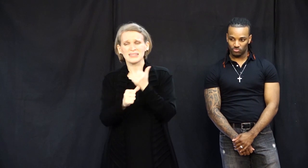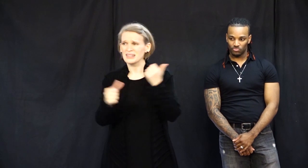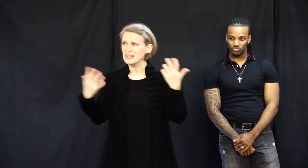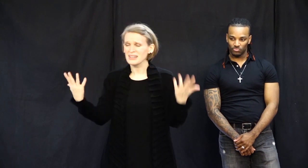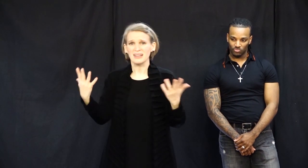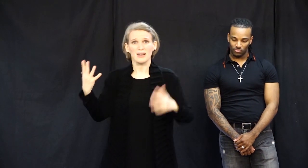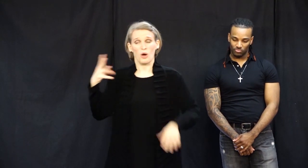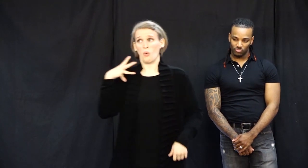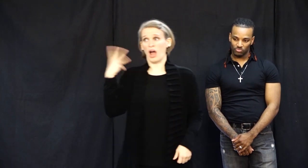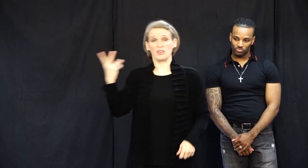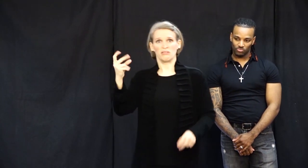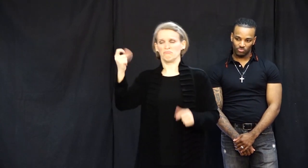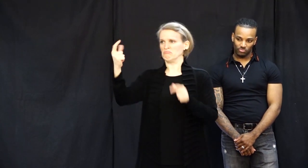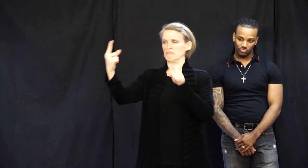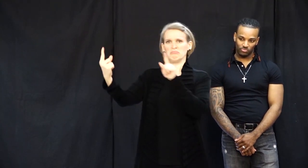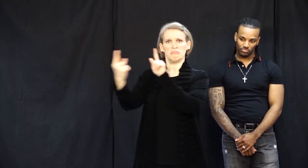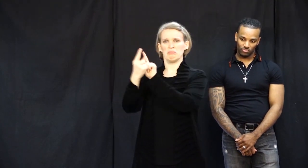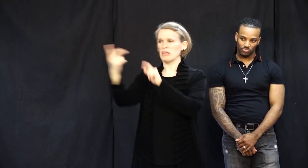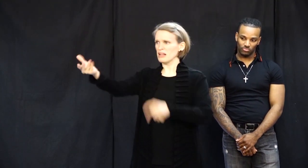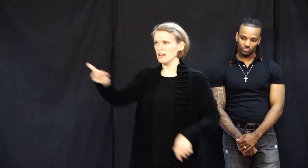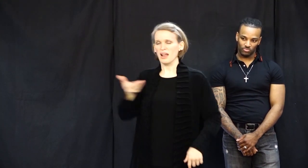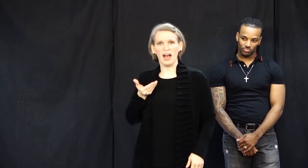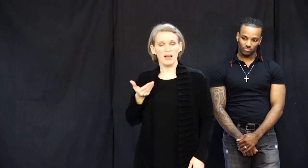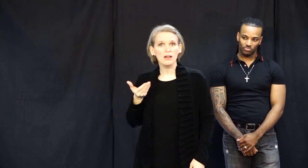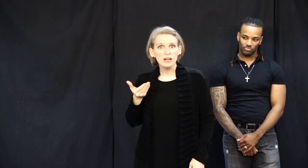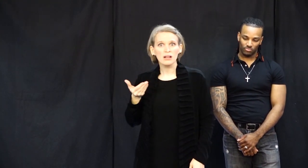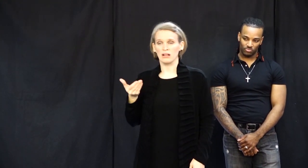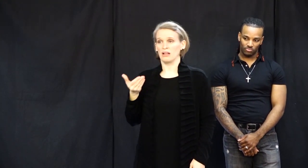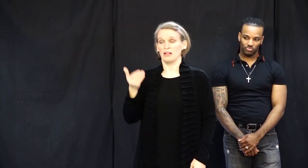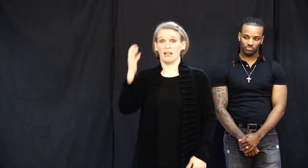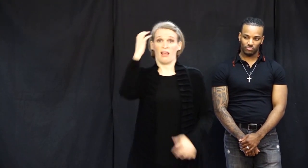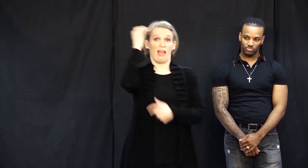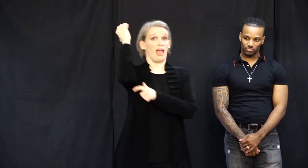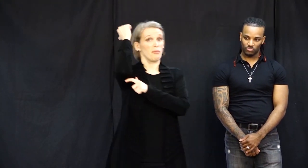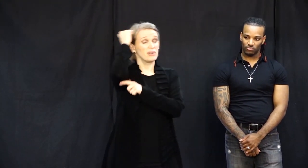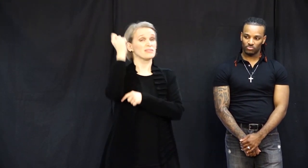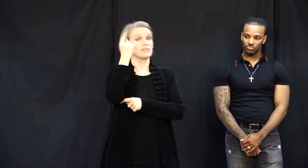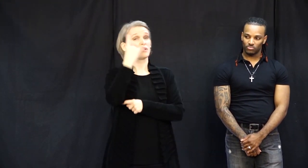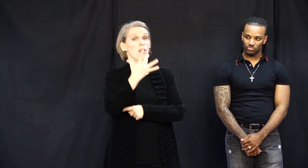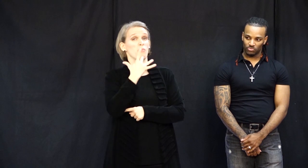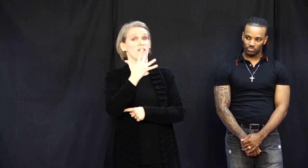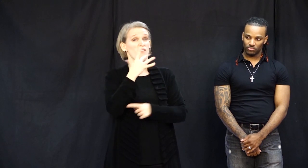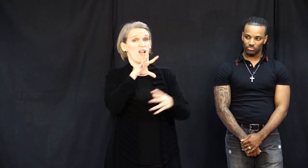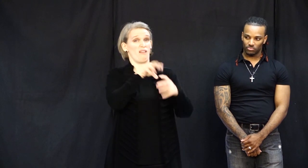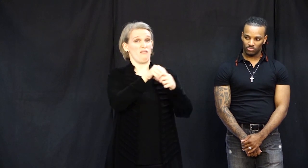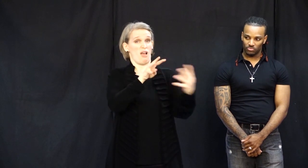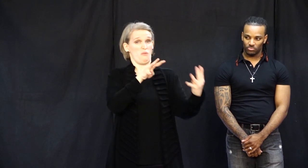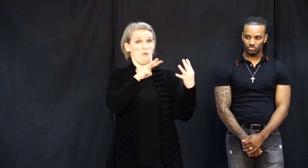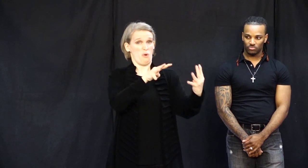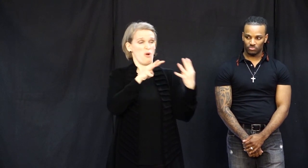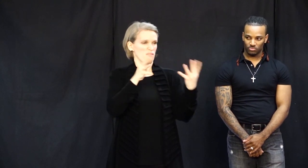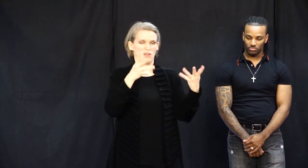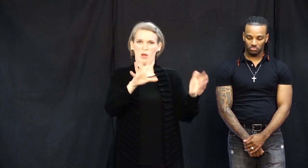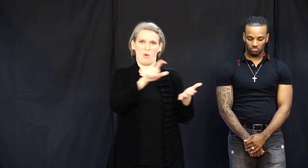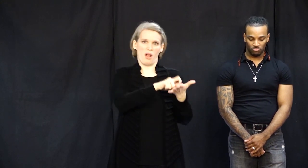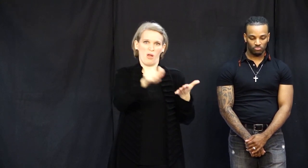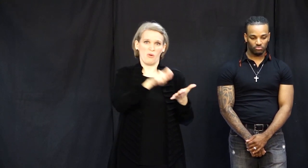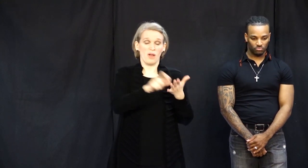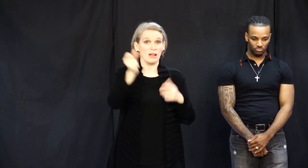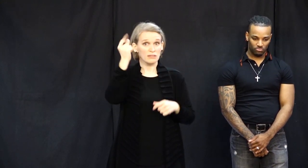Washington hires Hamilton right on sight, but Hamilton still wants to fight, not right. Now Hamilton's skill